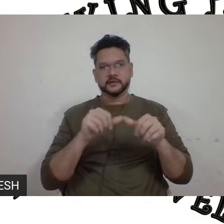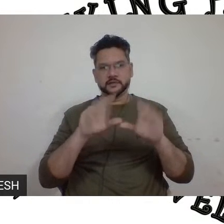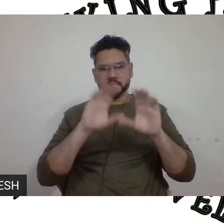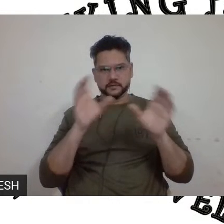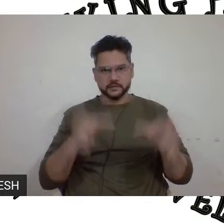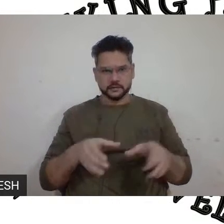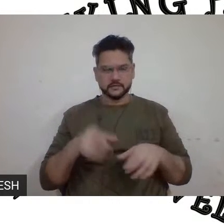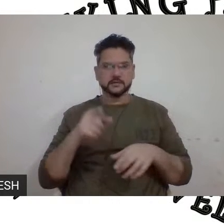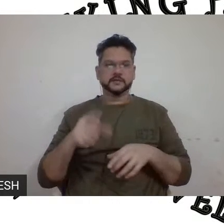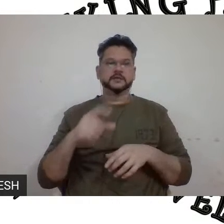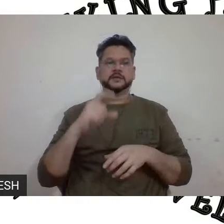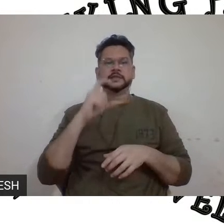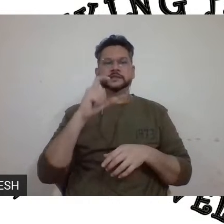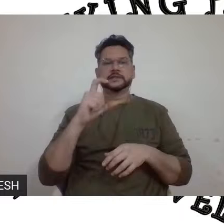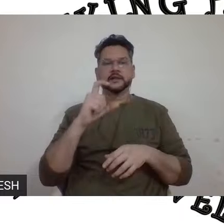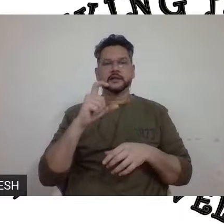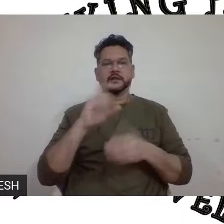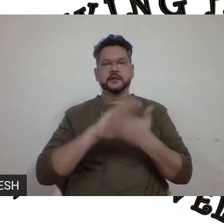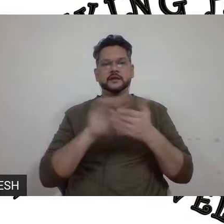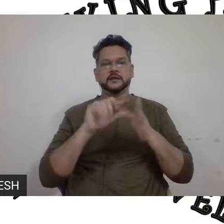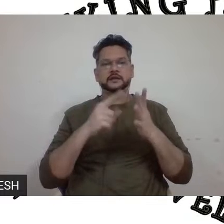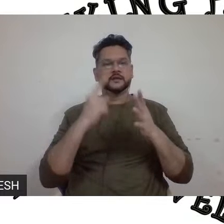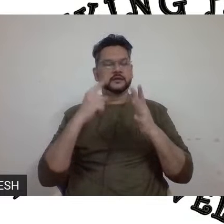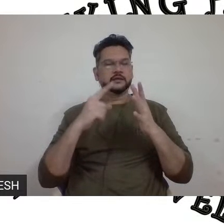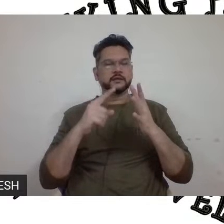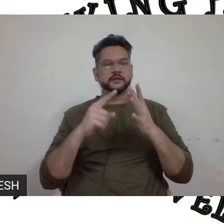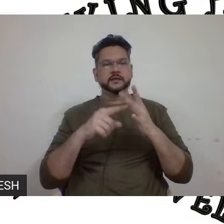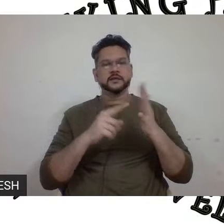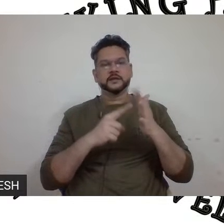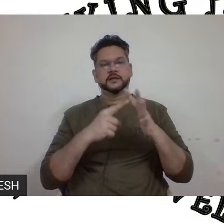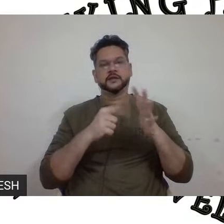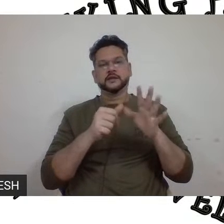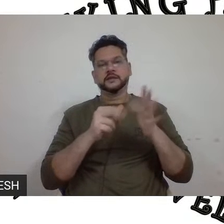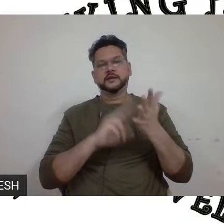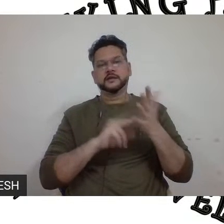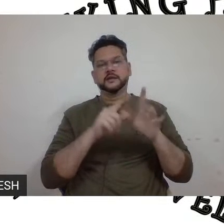CEO, UNK Bangalore. Mr. Rahul Jain,